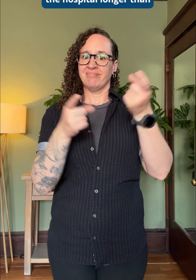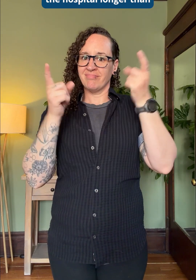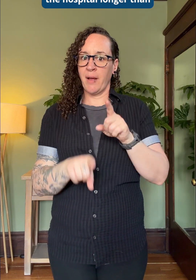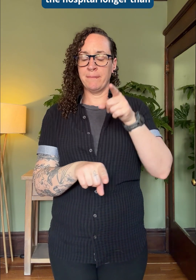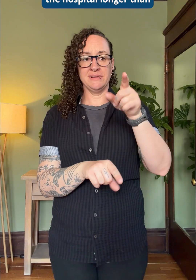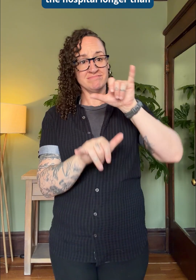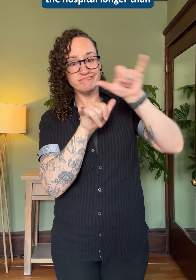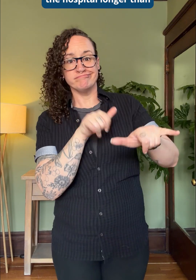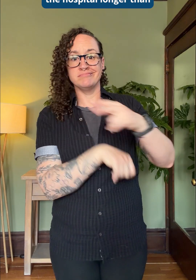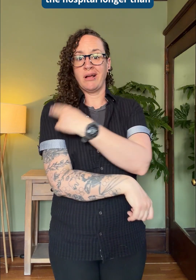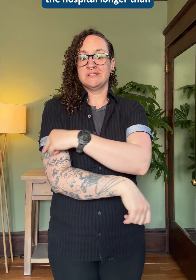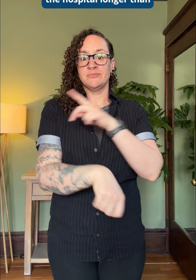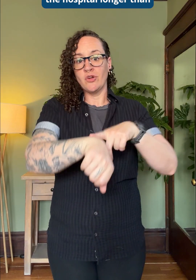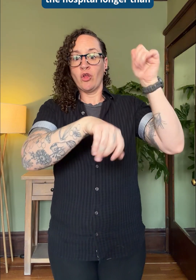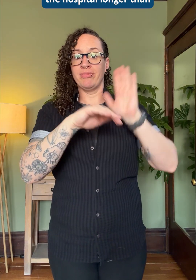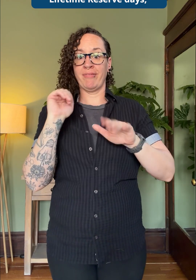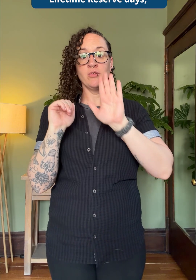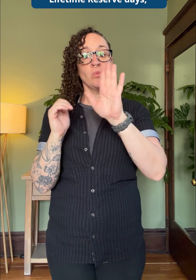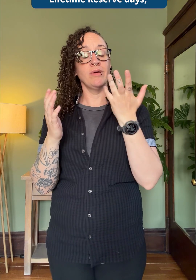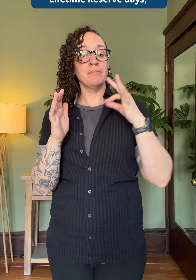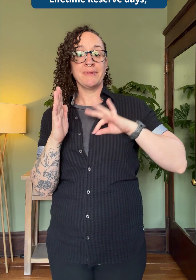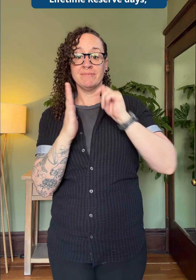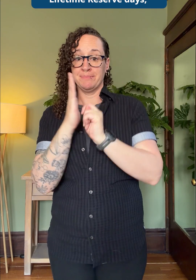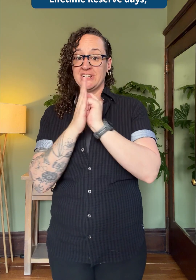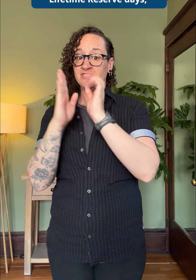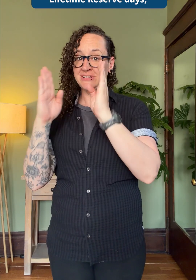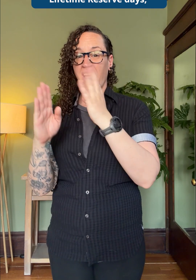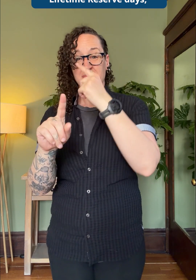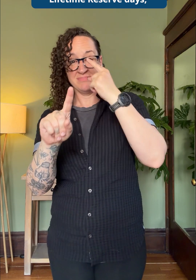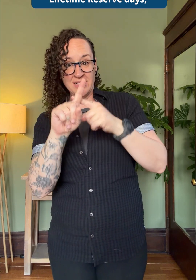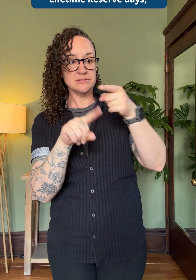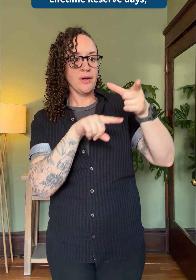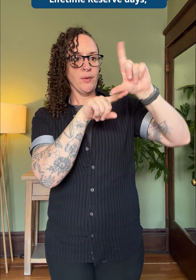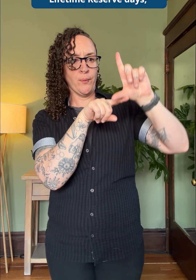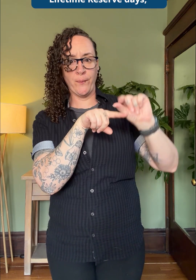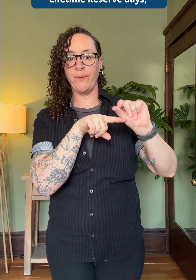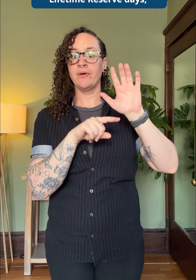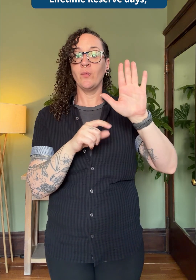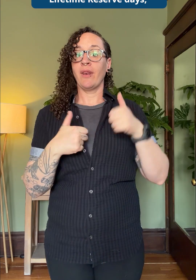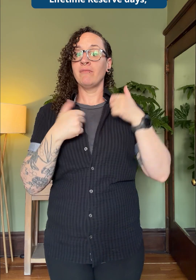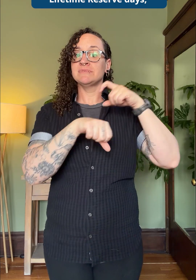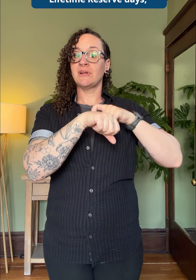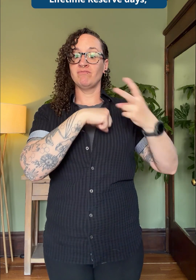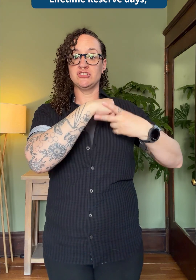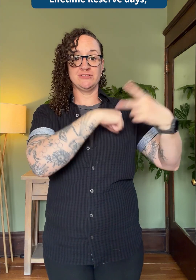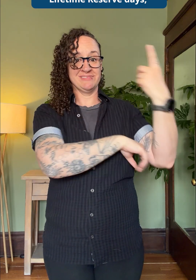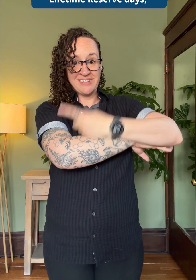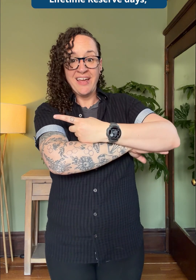If you need to be in the hospital longer than your benefit period and lifetime reserve days, you would